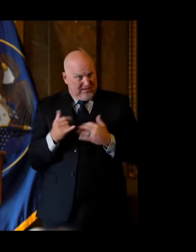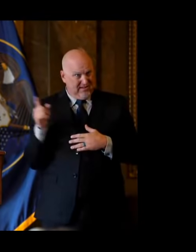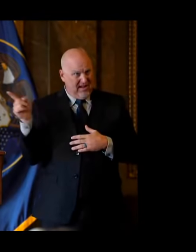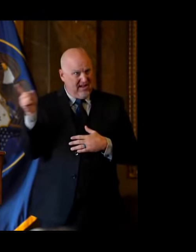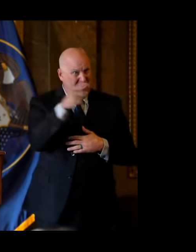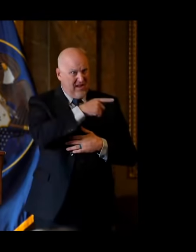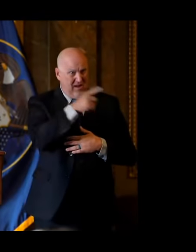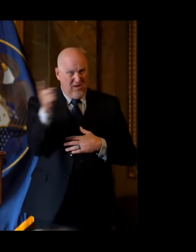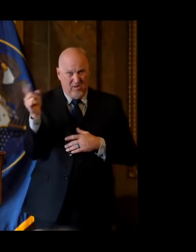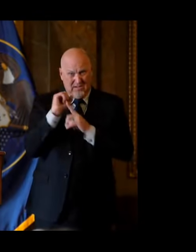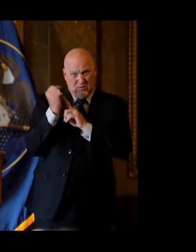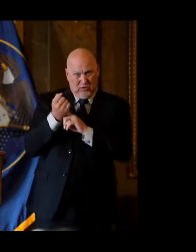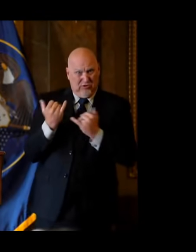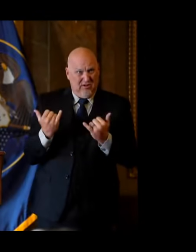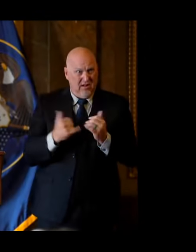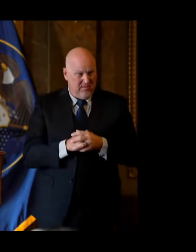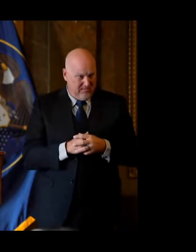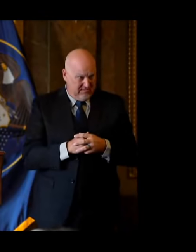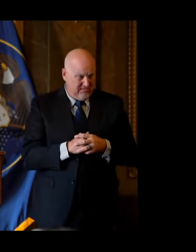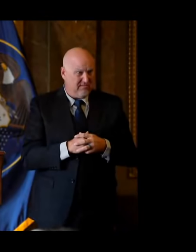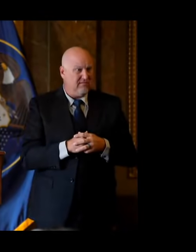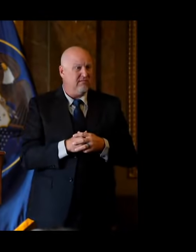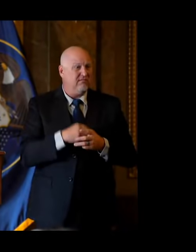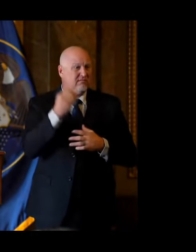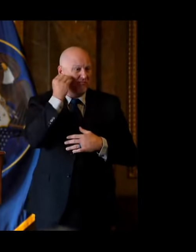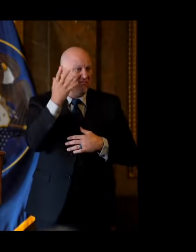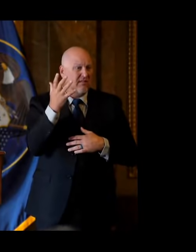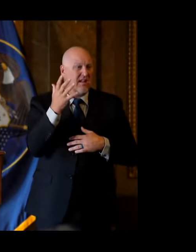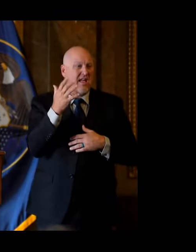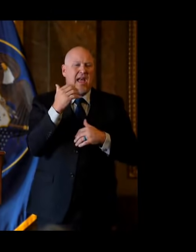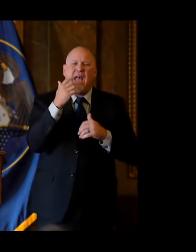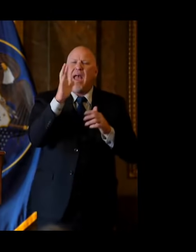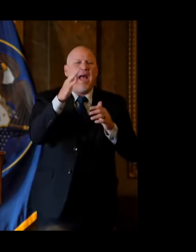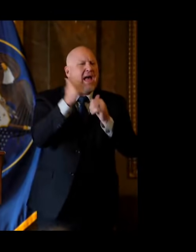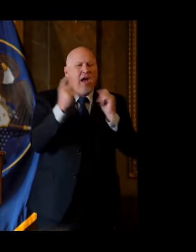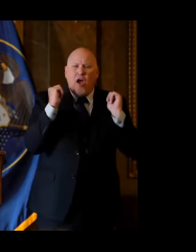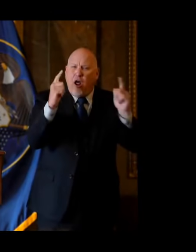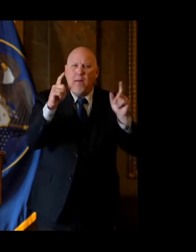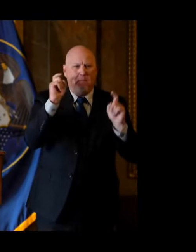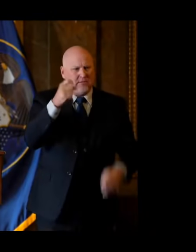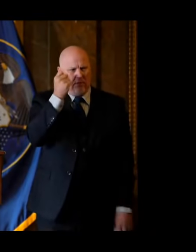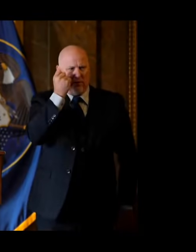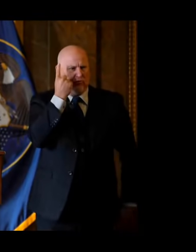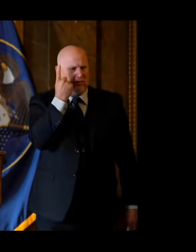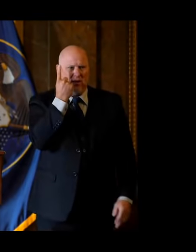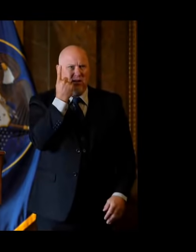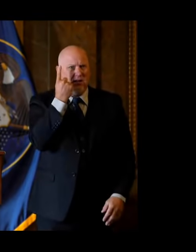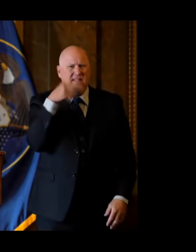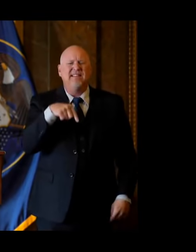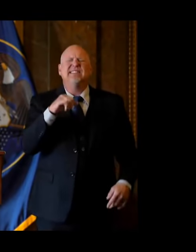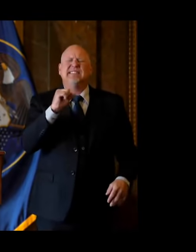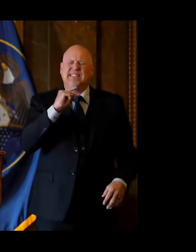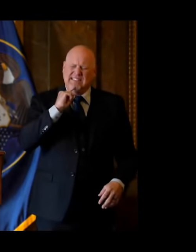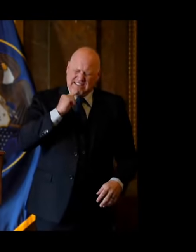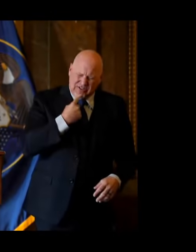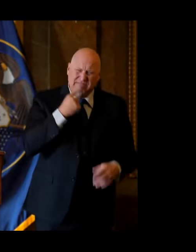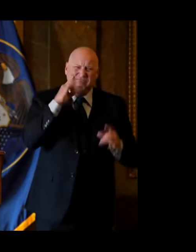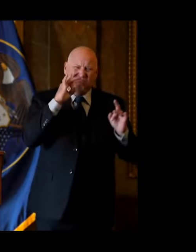understand the dire situation that our hospitals are in. For the first time in our